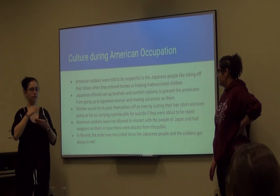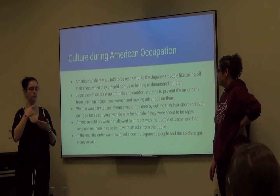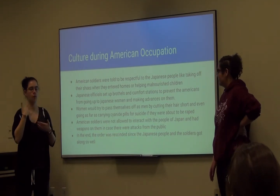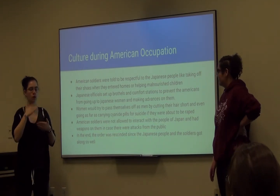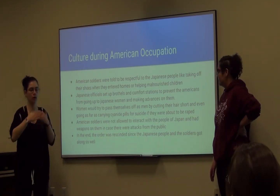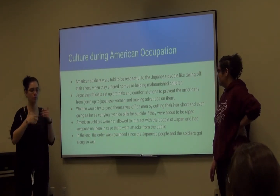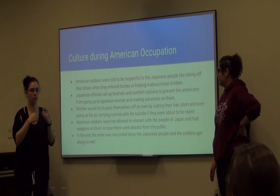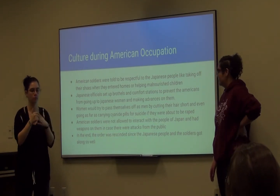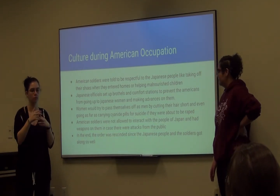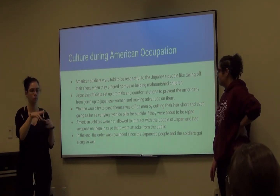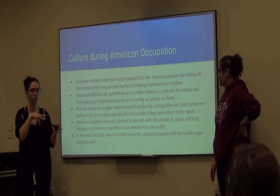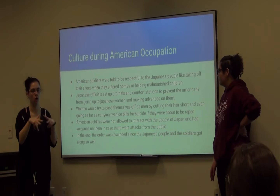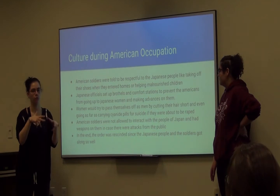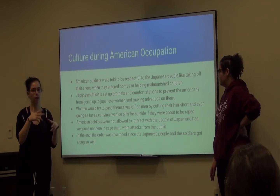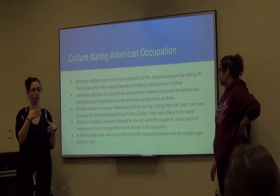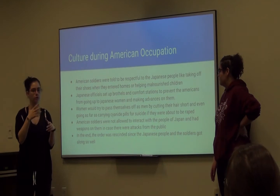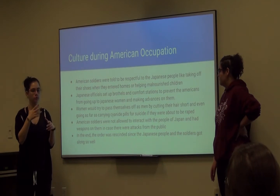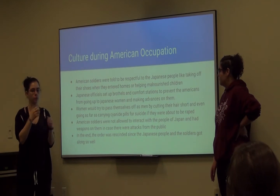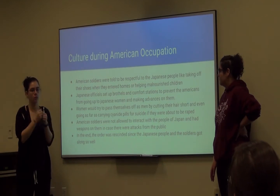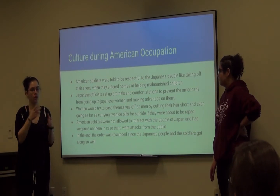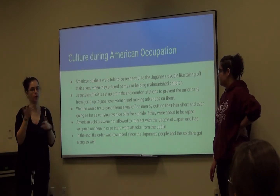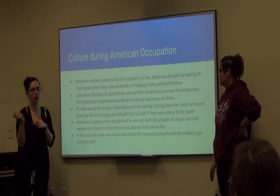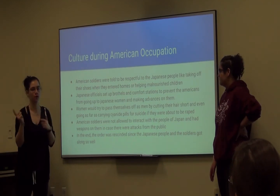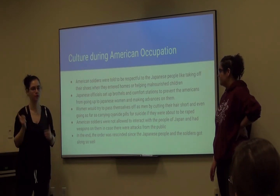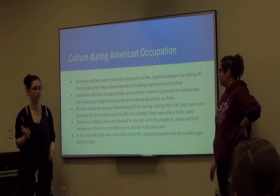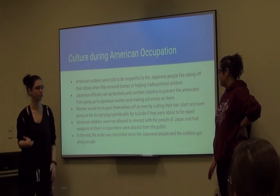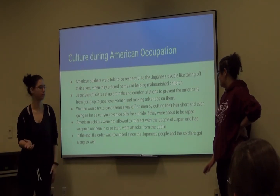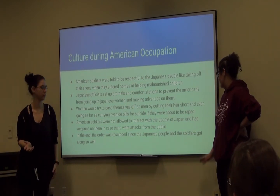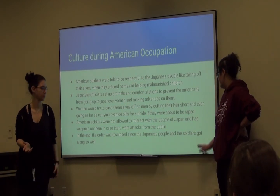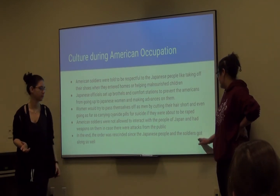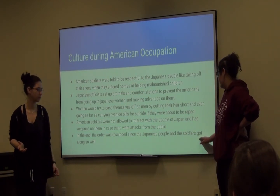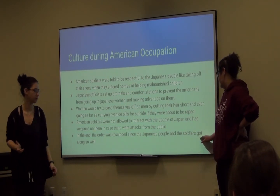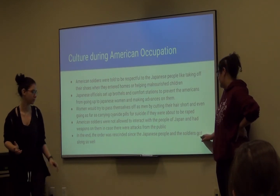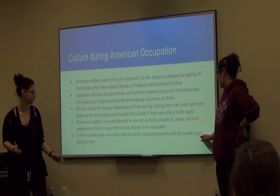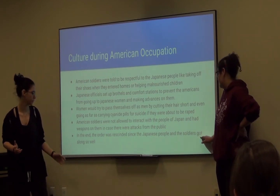the orders were taken back since the Japanese people and the soldiers got along very well.